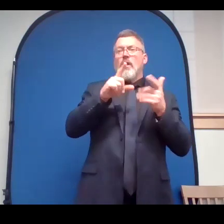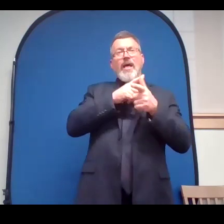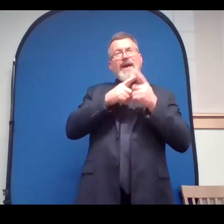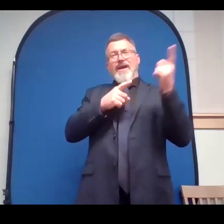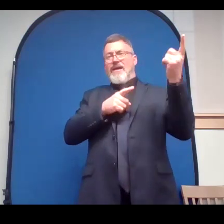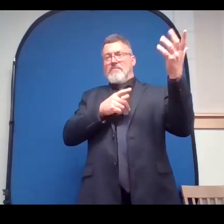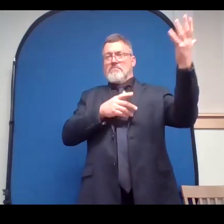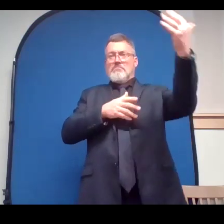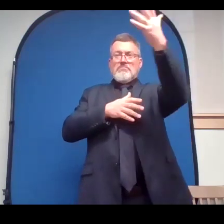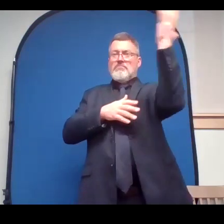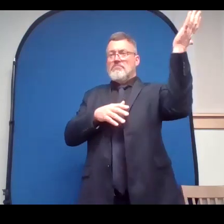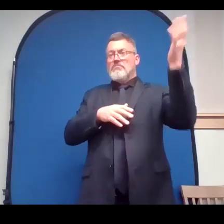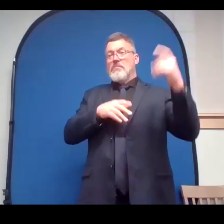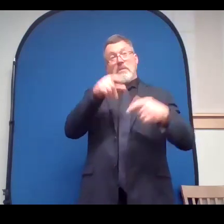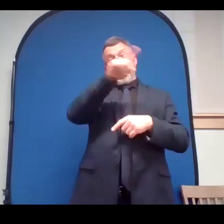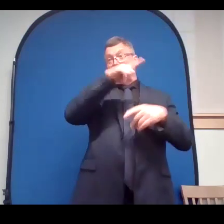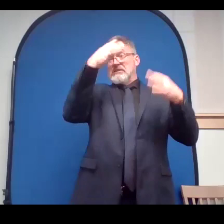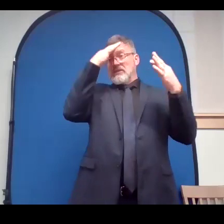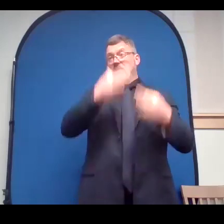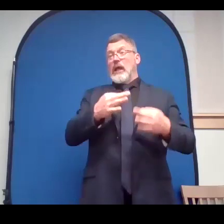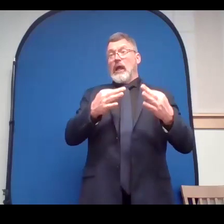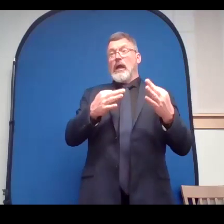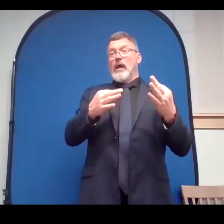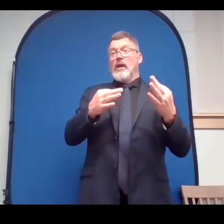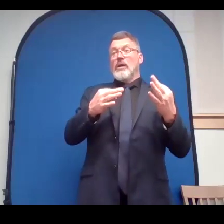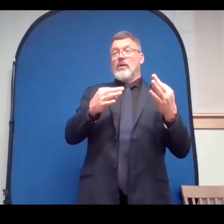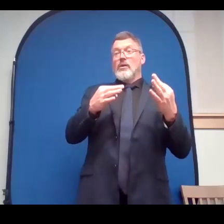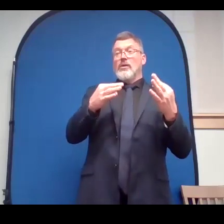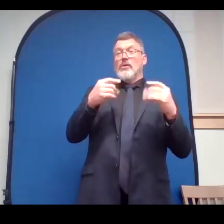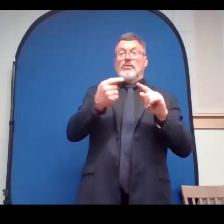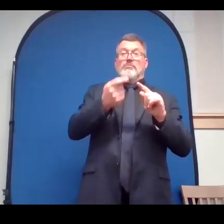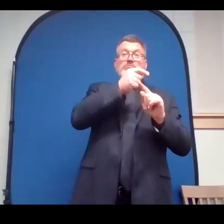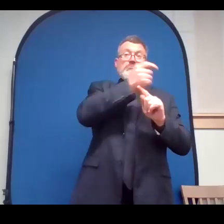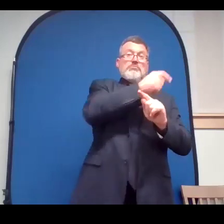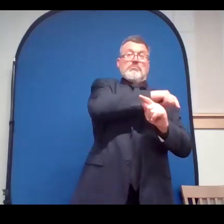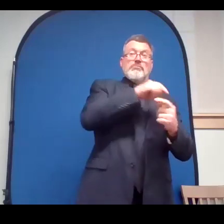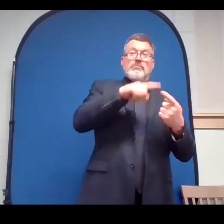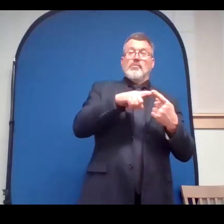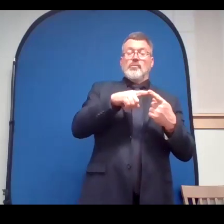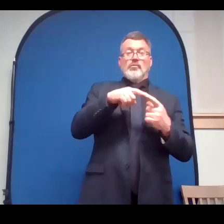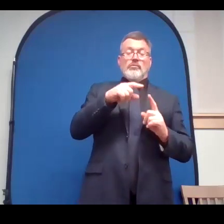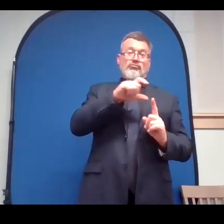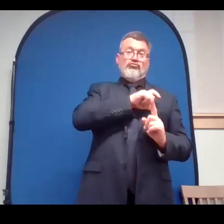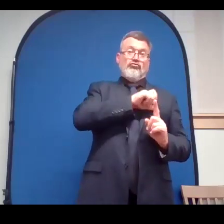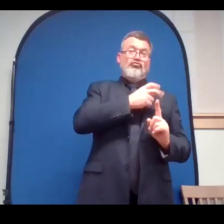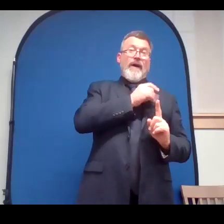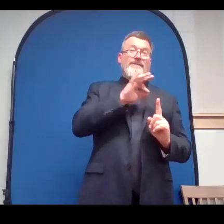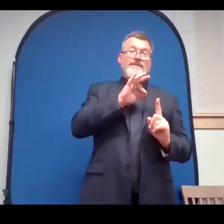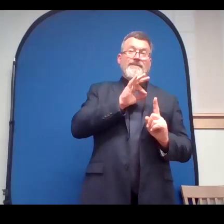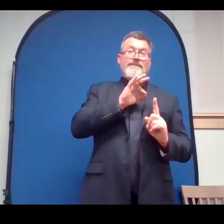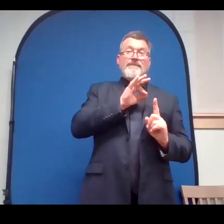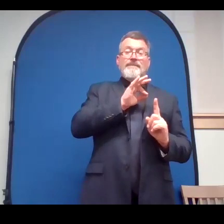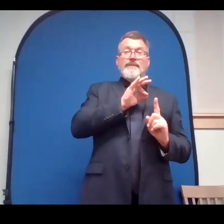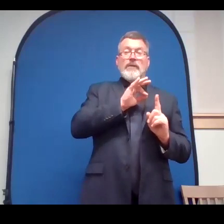they determined going all the way back to when I believe the sheriff's county was involved, they would have